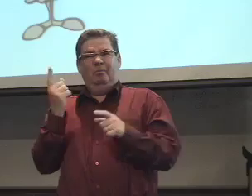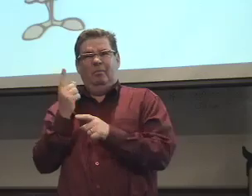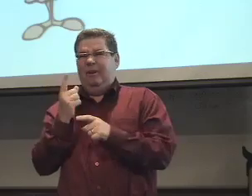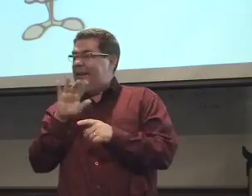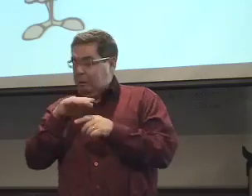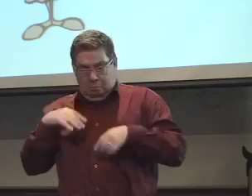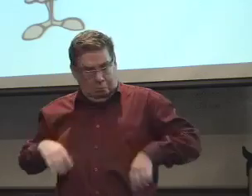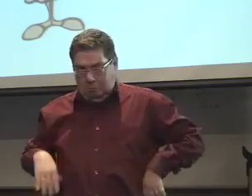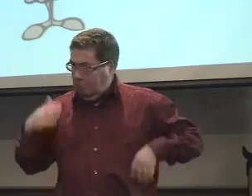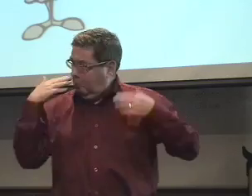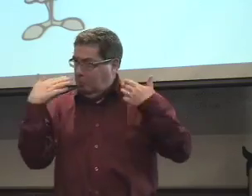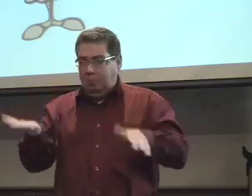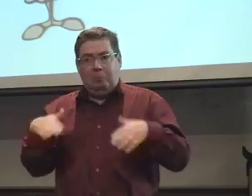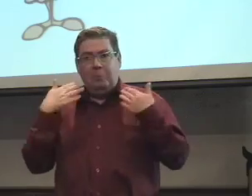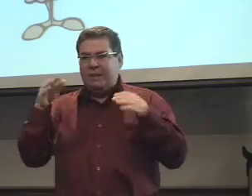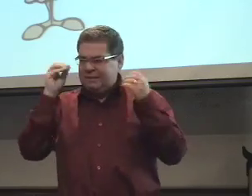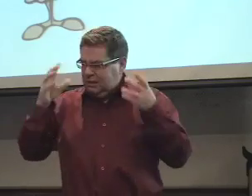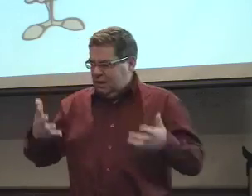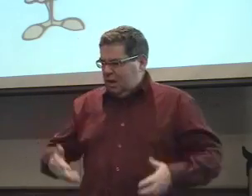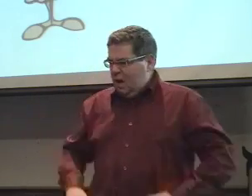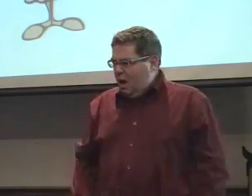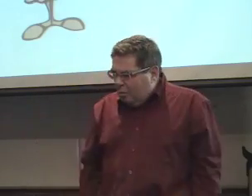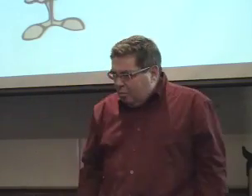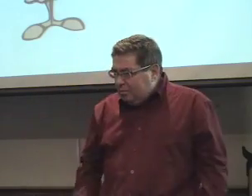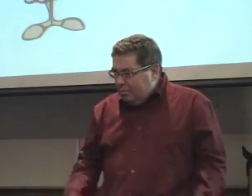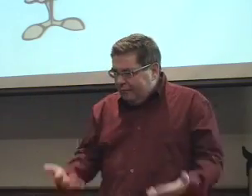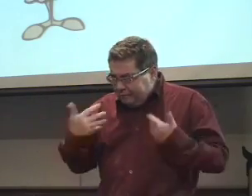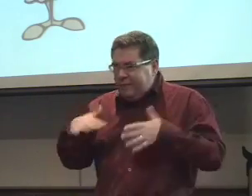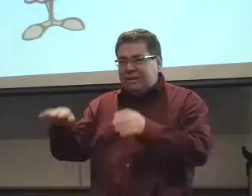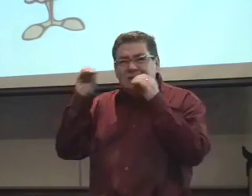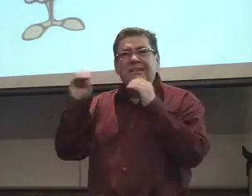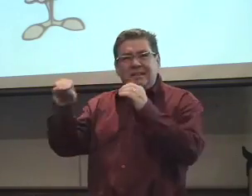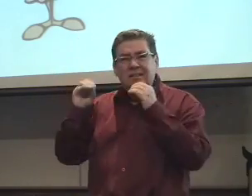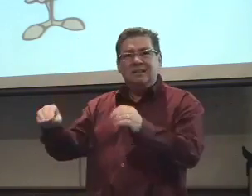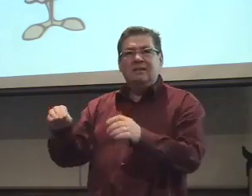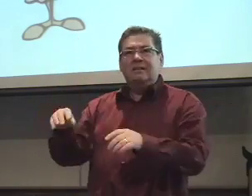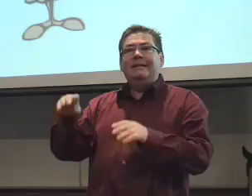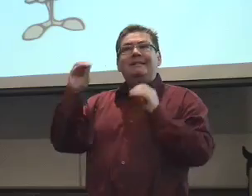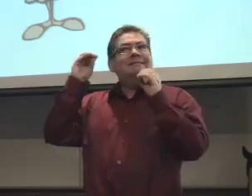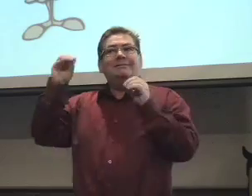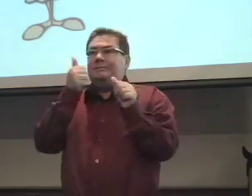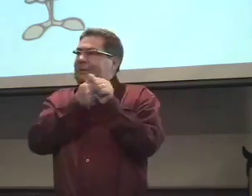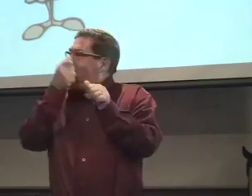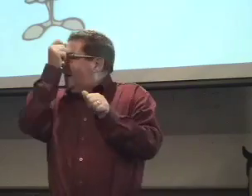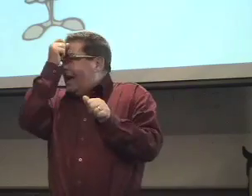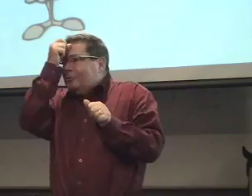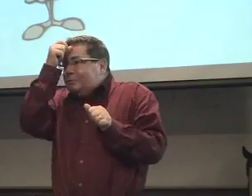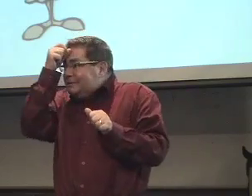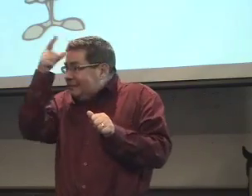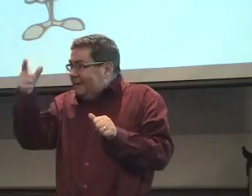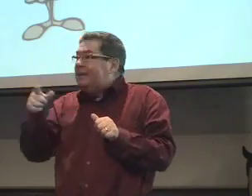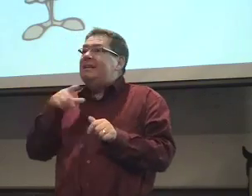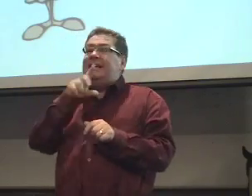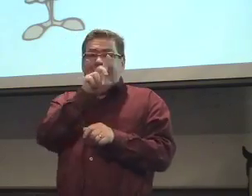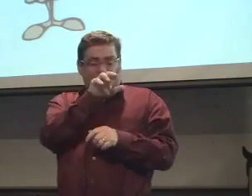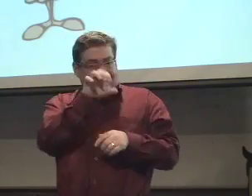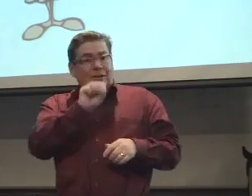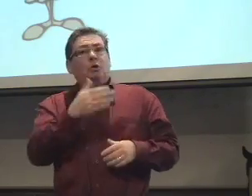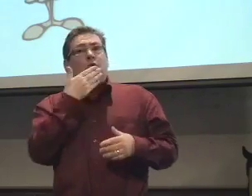Never seen it. And the teacher will get mad. The teacher does not understand that. Yes, you did a good job teaching it. They probably did